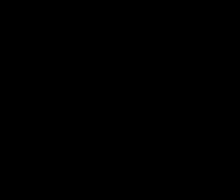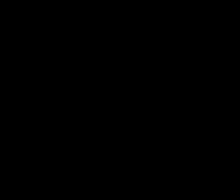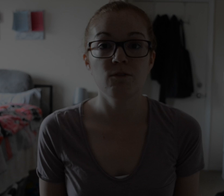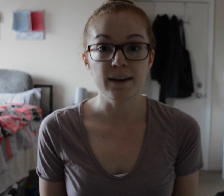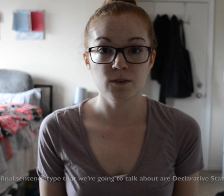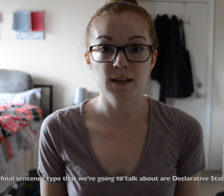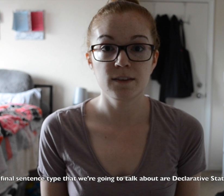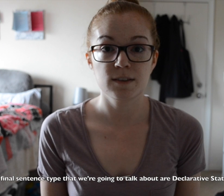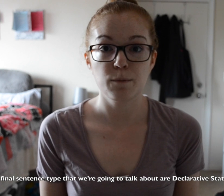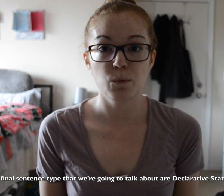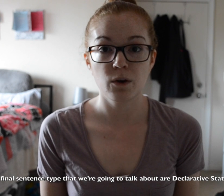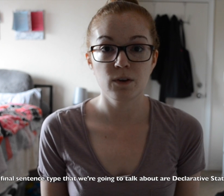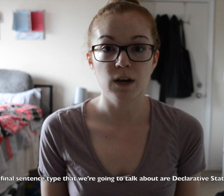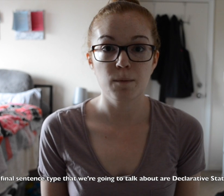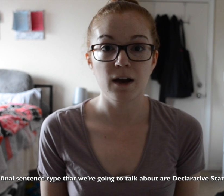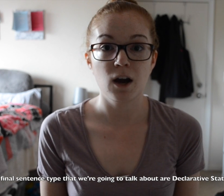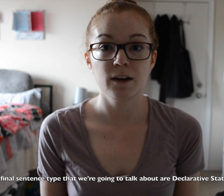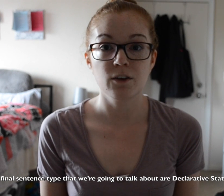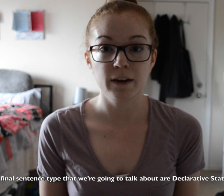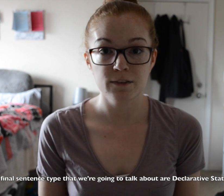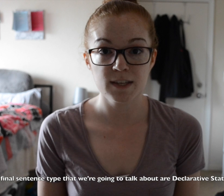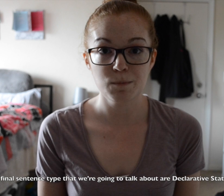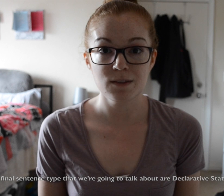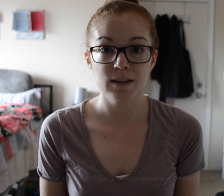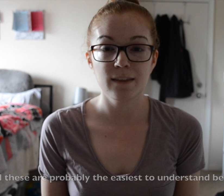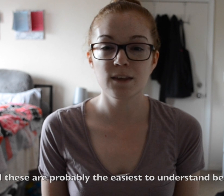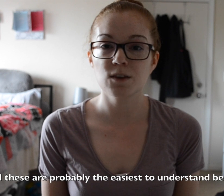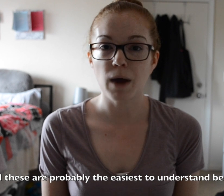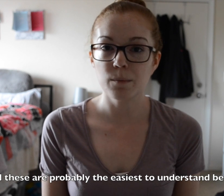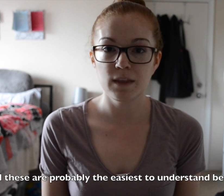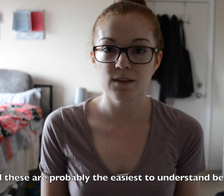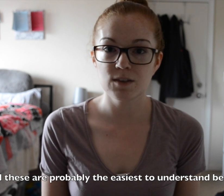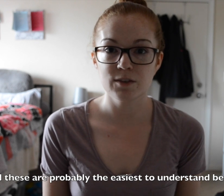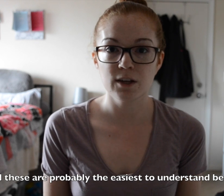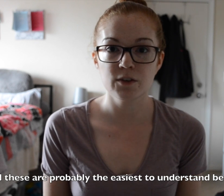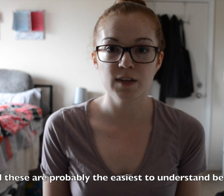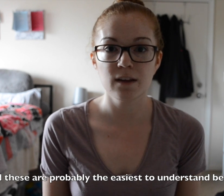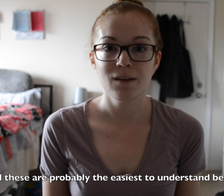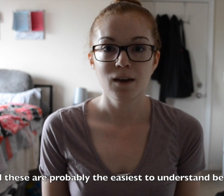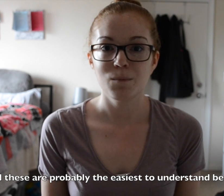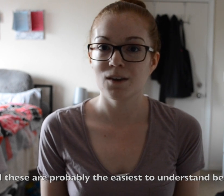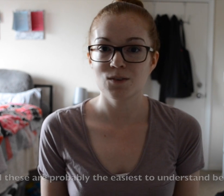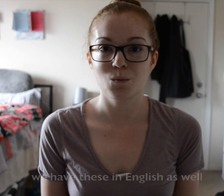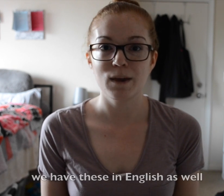The final sentence type that we're going to talk about are declarative statements, and these are probably the easiest to understand because we